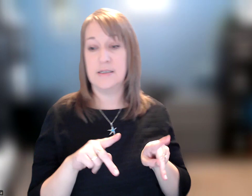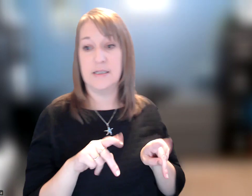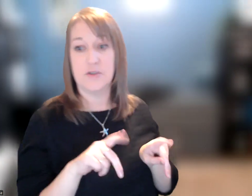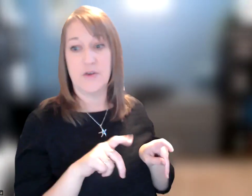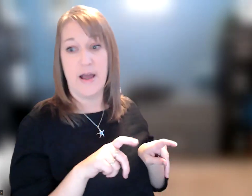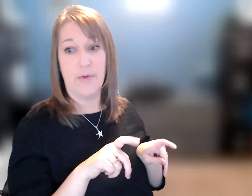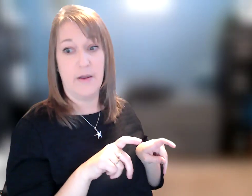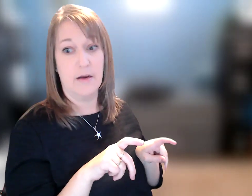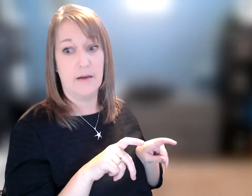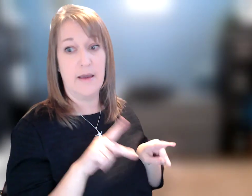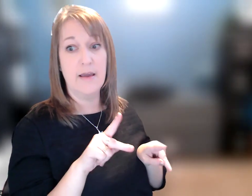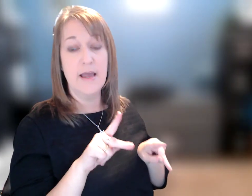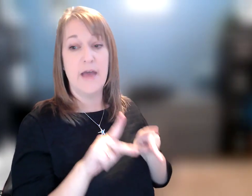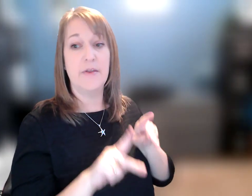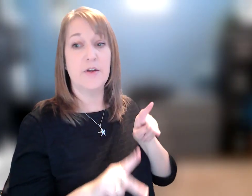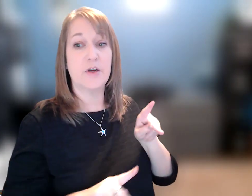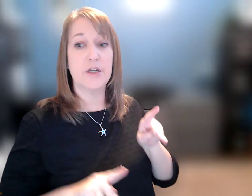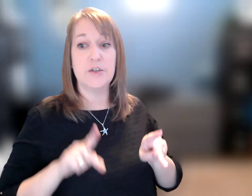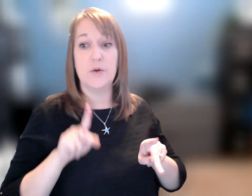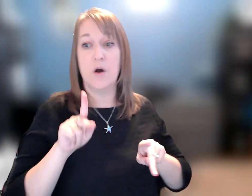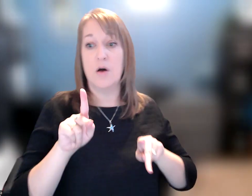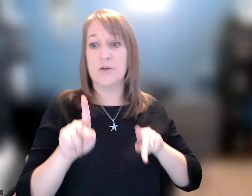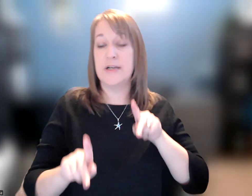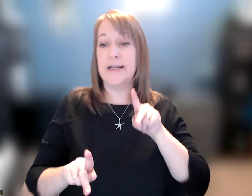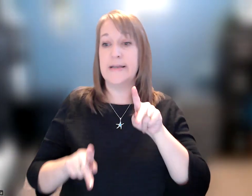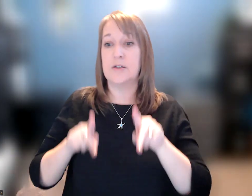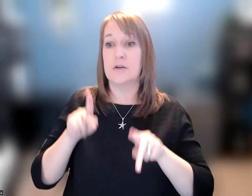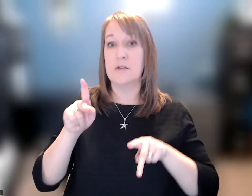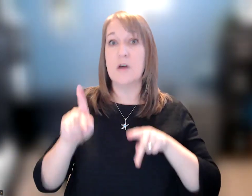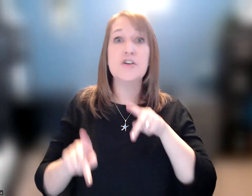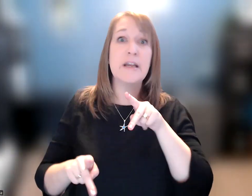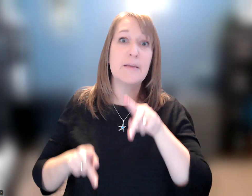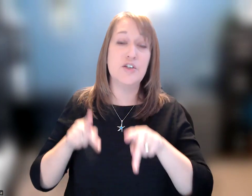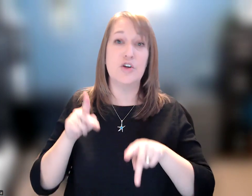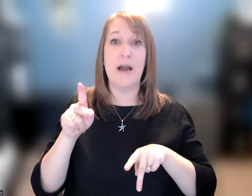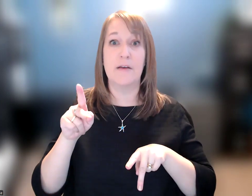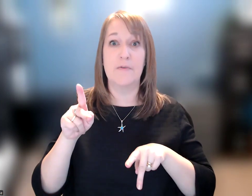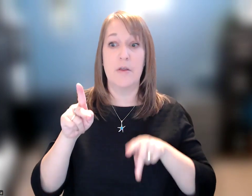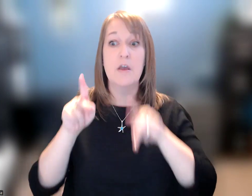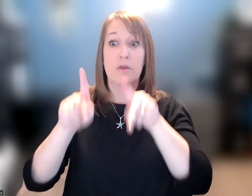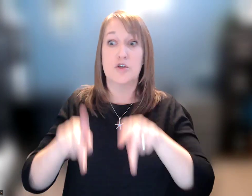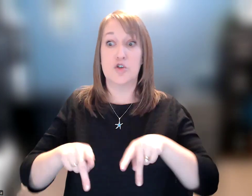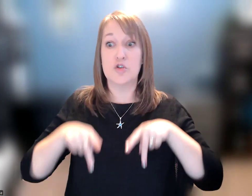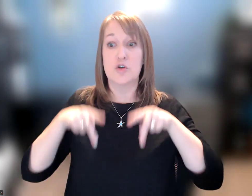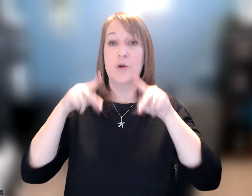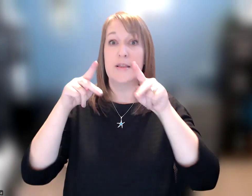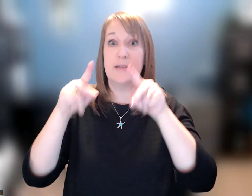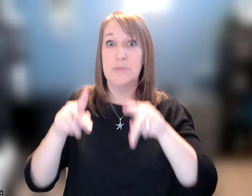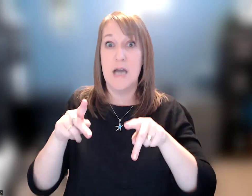stick straight out there, okay? And then you're going to do alternating circles. Alternating means you go back and forth. The circles don't go at the same